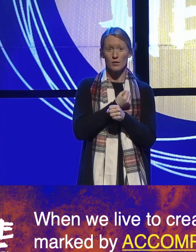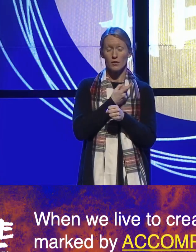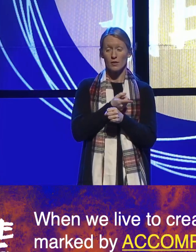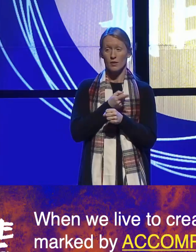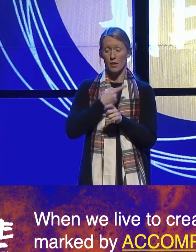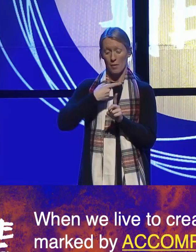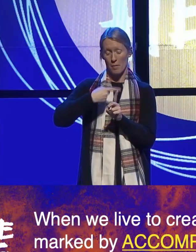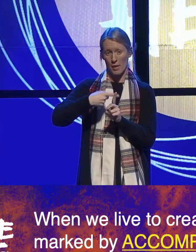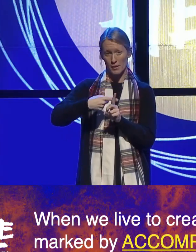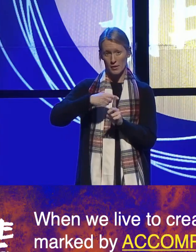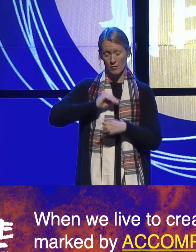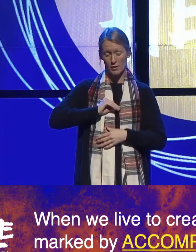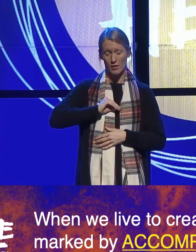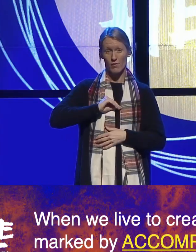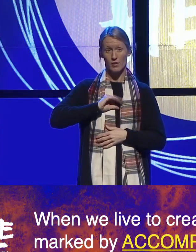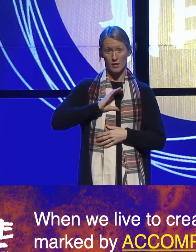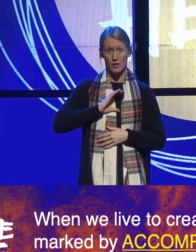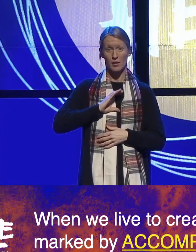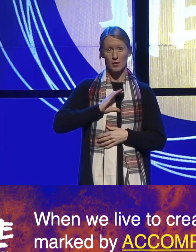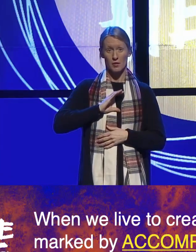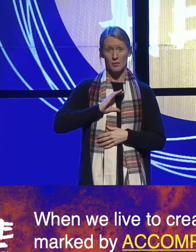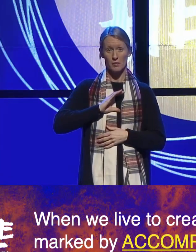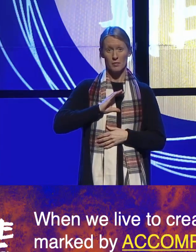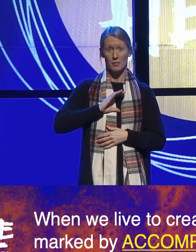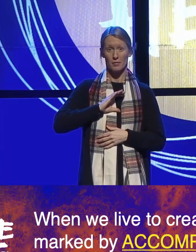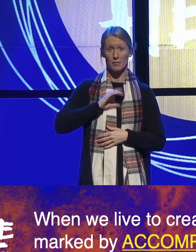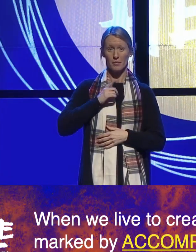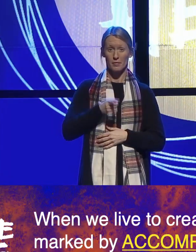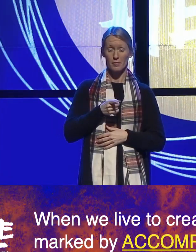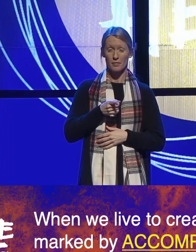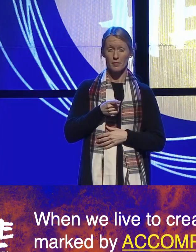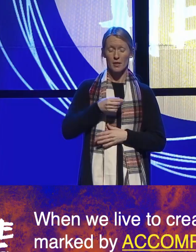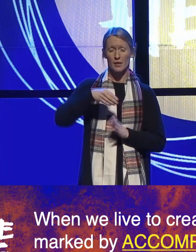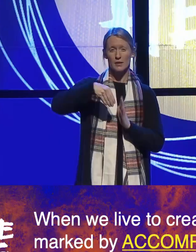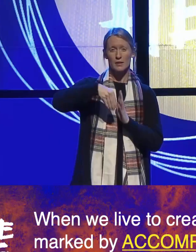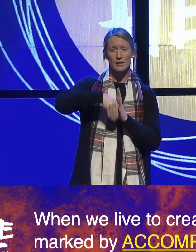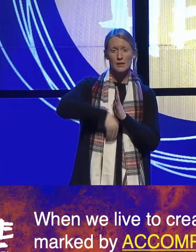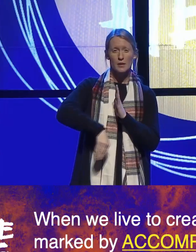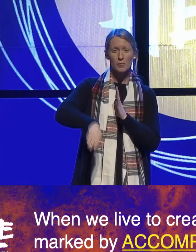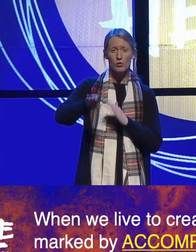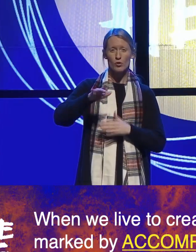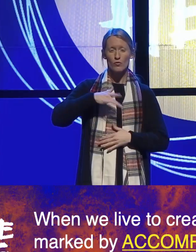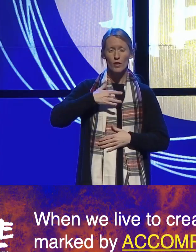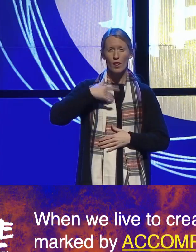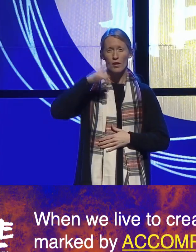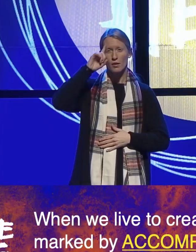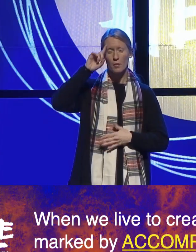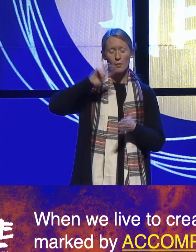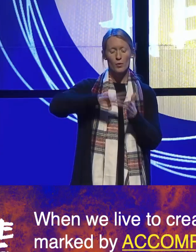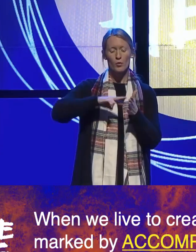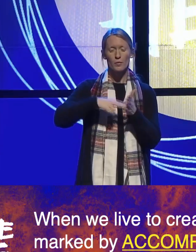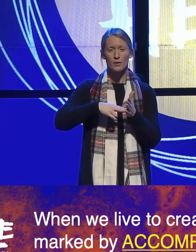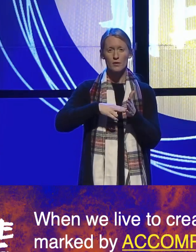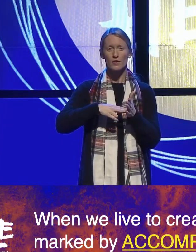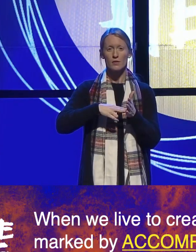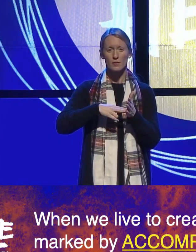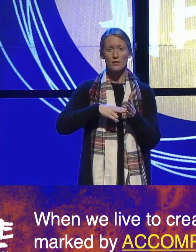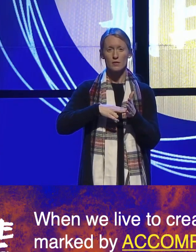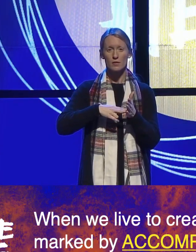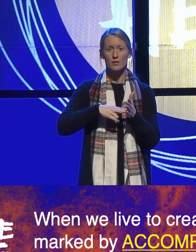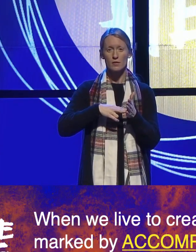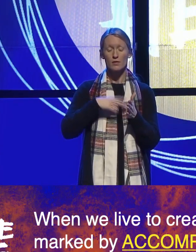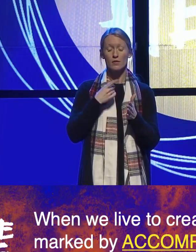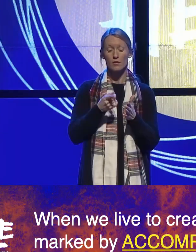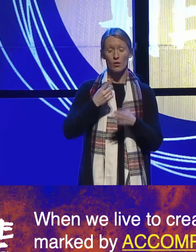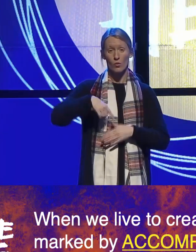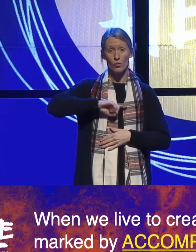positive self-esteem, a greater self-esteem, and we'll have a deeper sense of purpose and meaning.